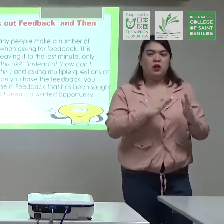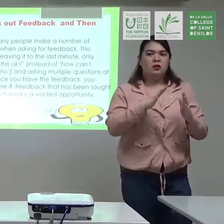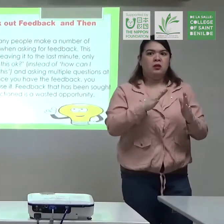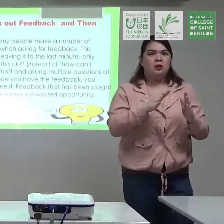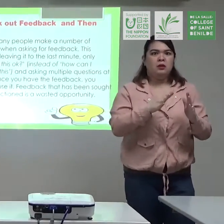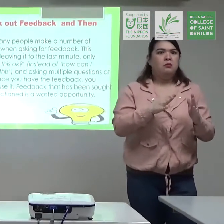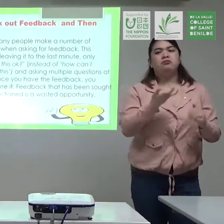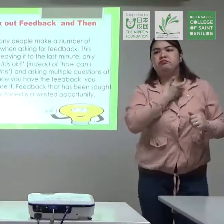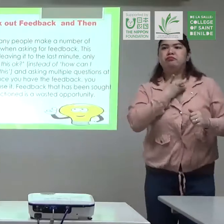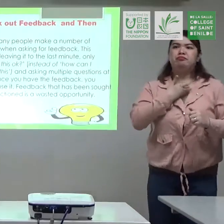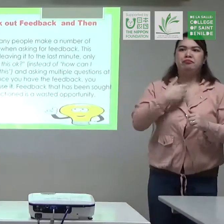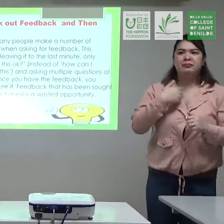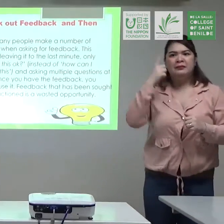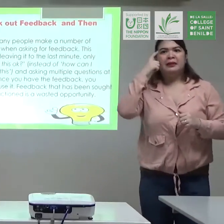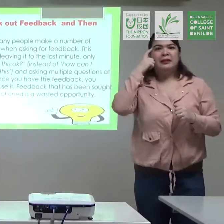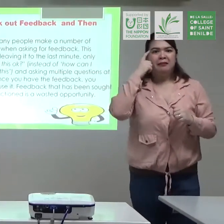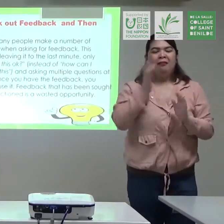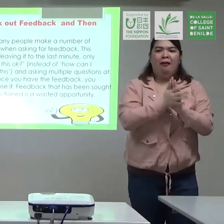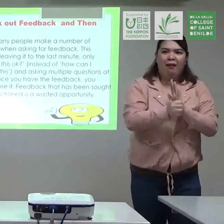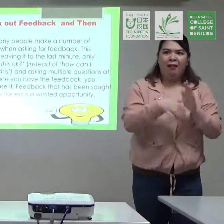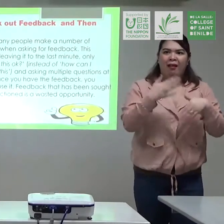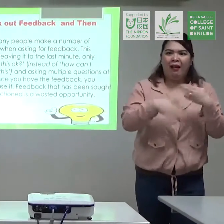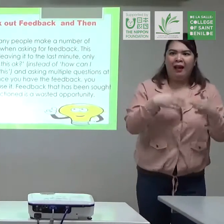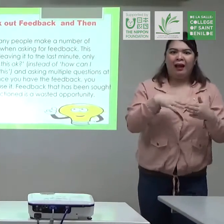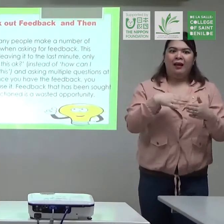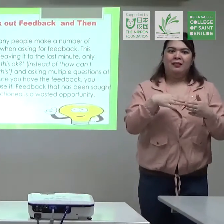ginagawa. Alam ko na.